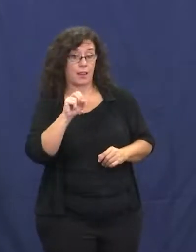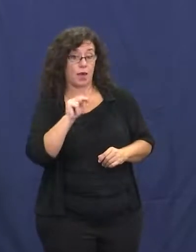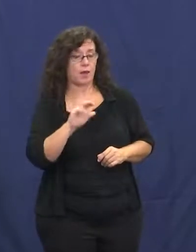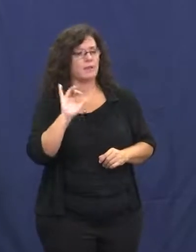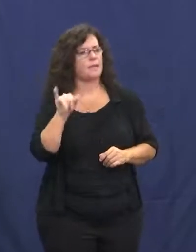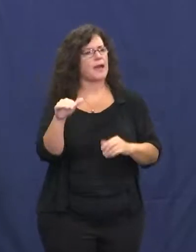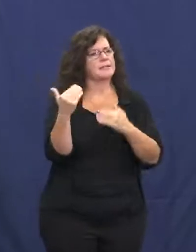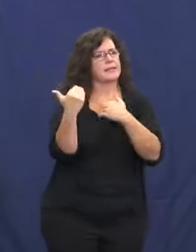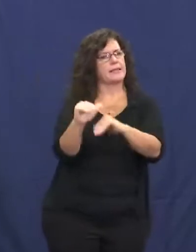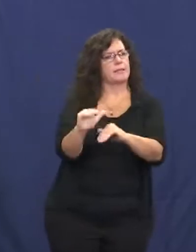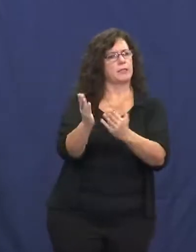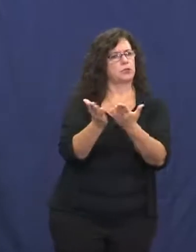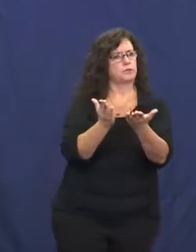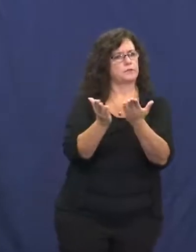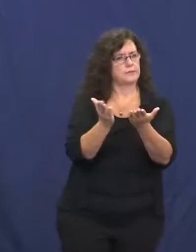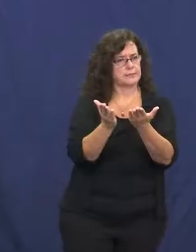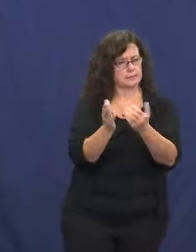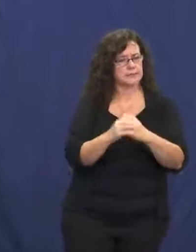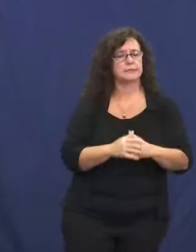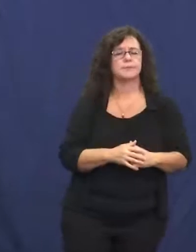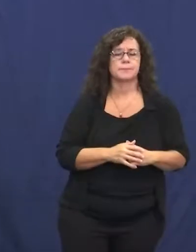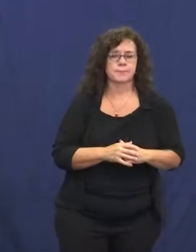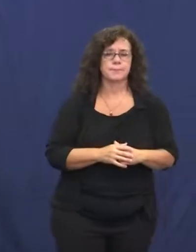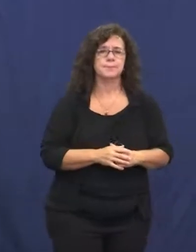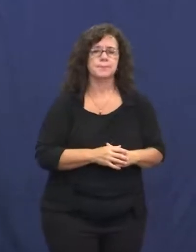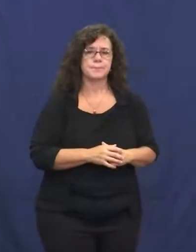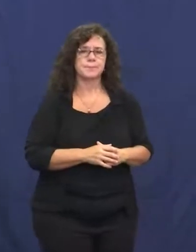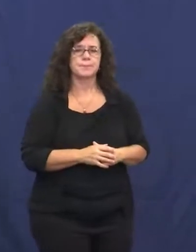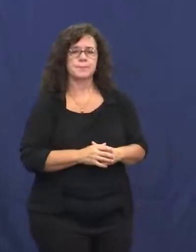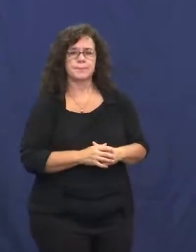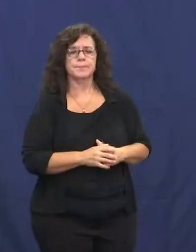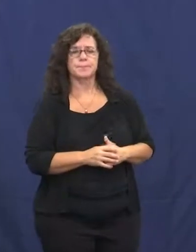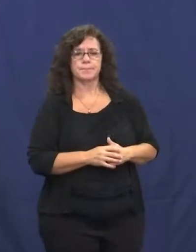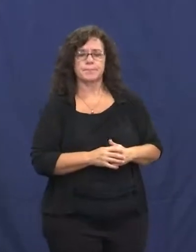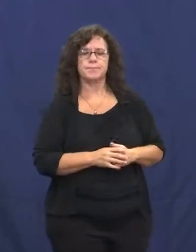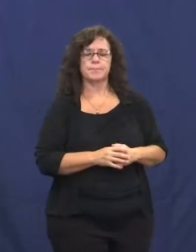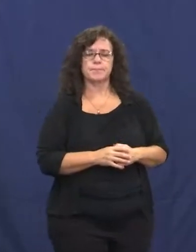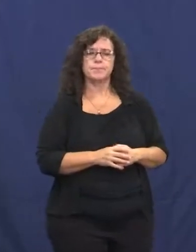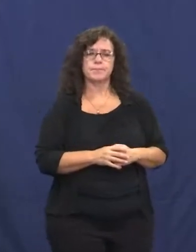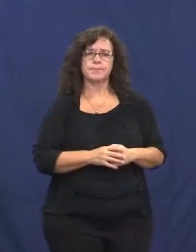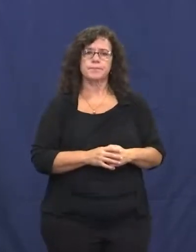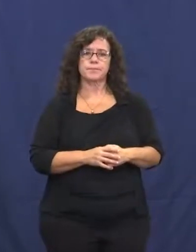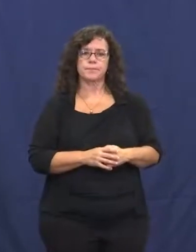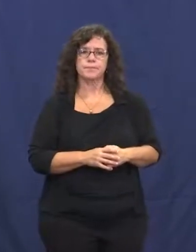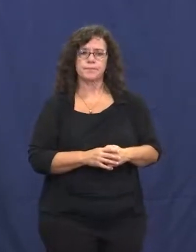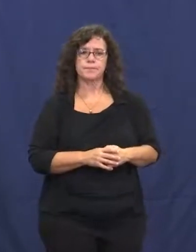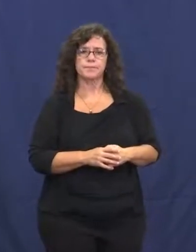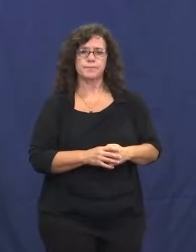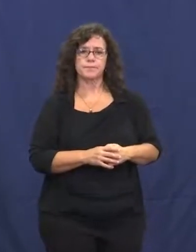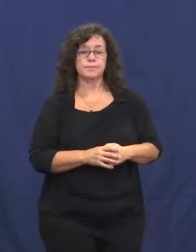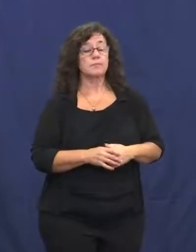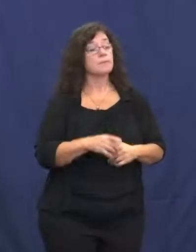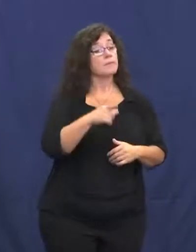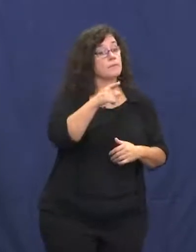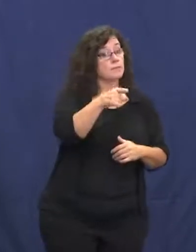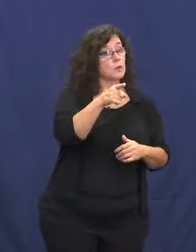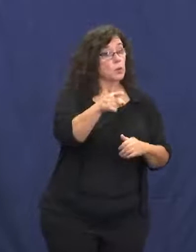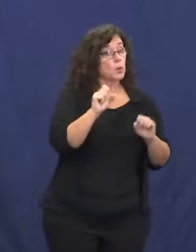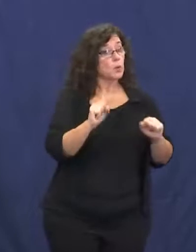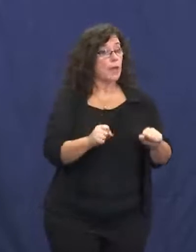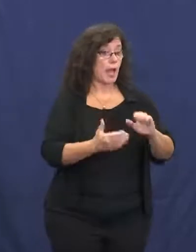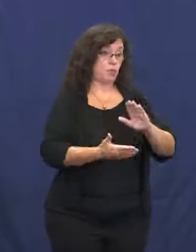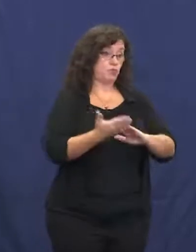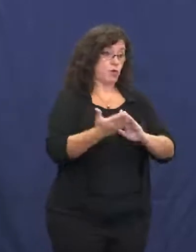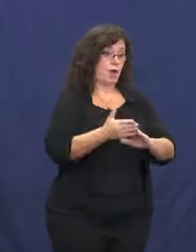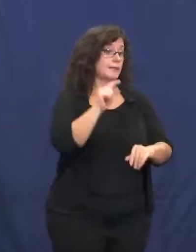services. That's a category of services where you can perform those generally while maintaining your social distancing. And so that